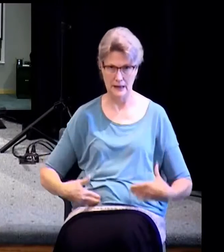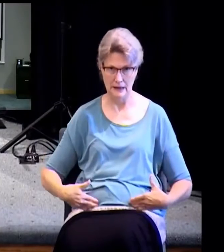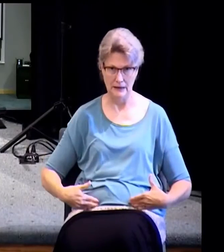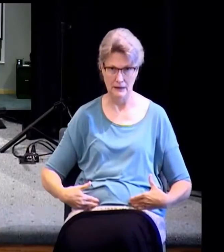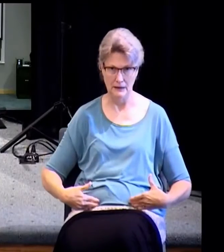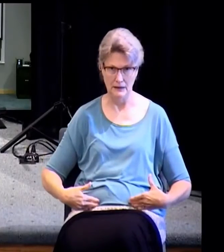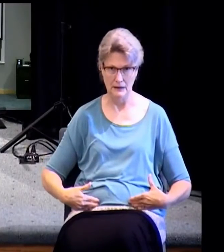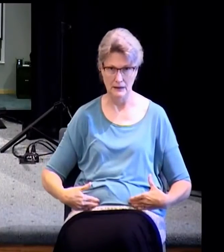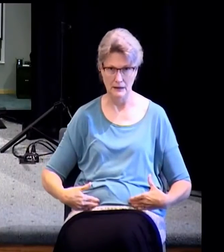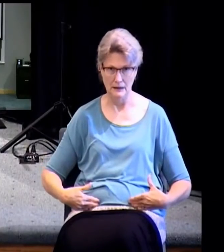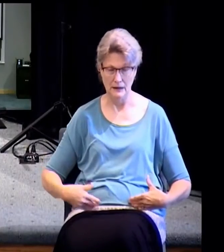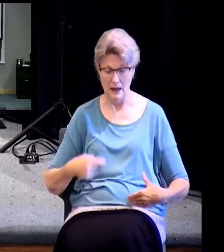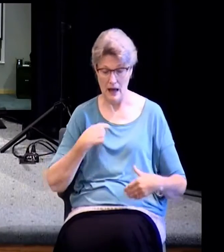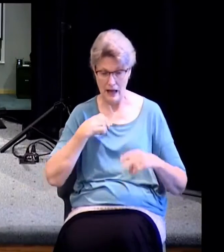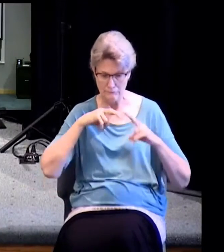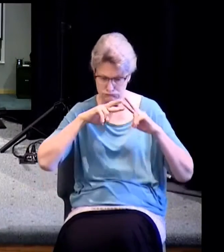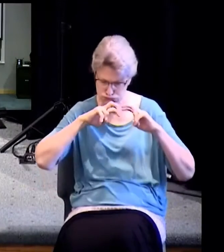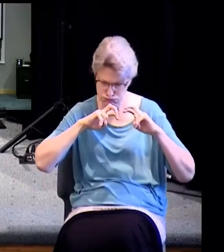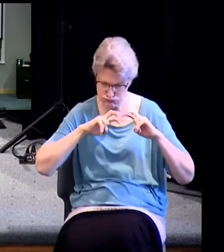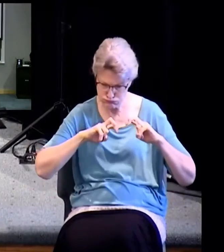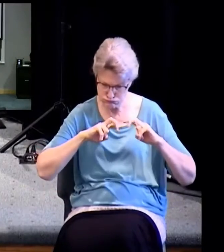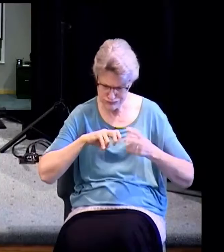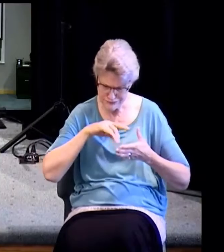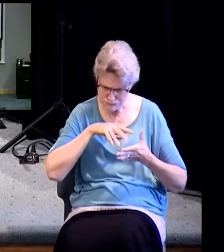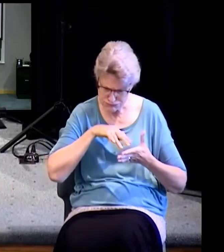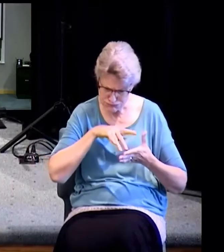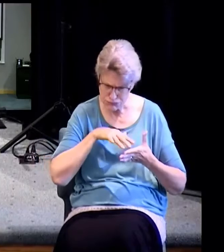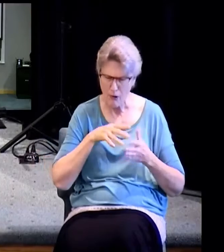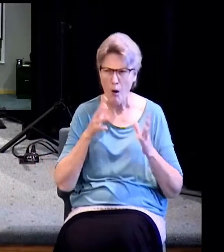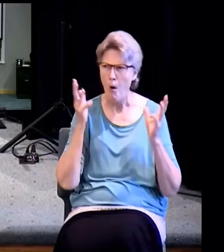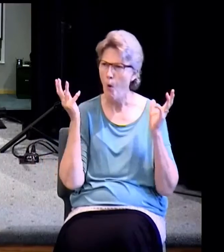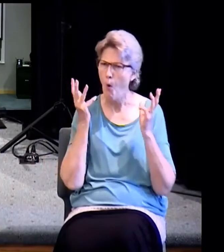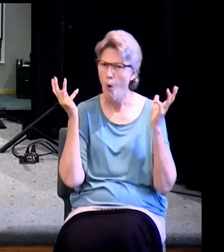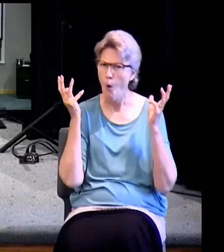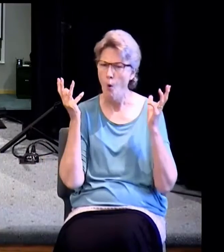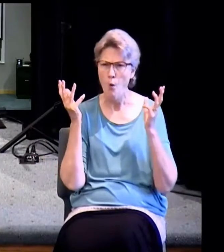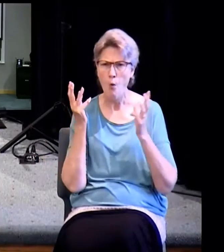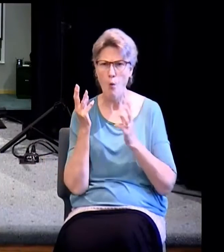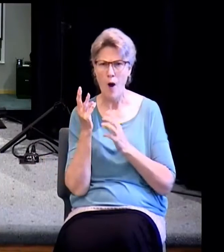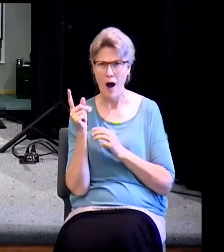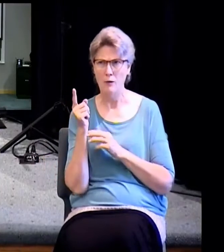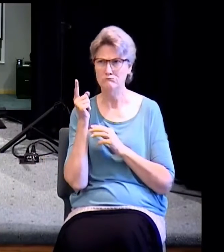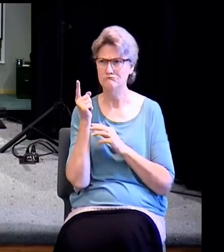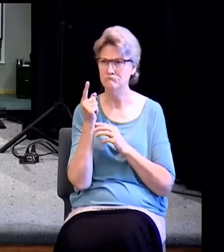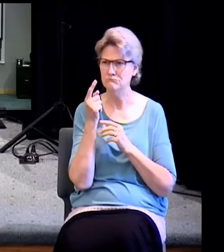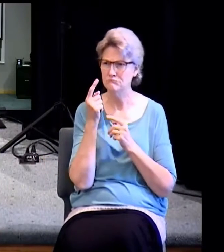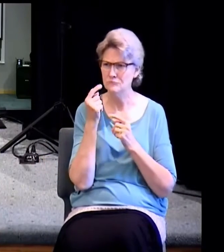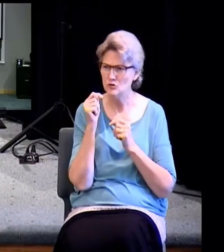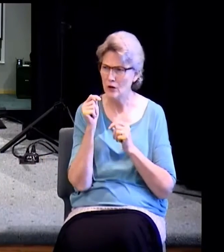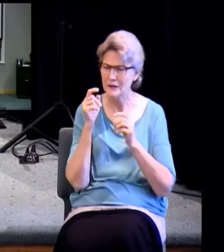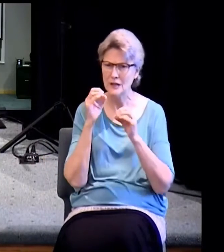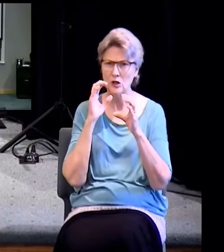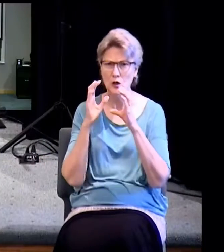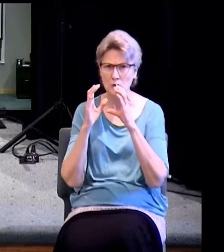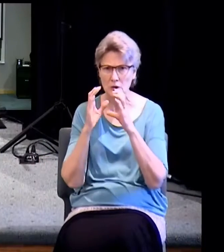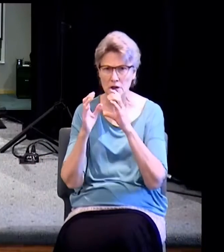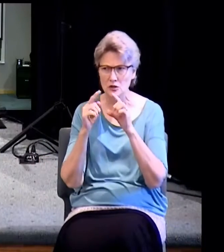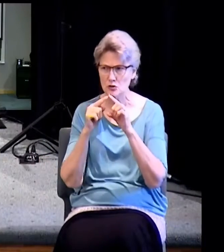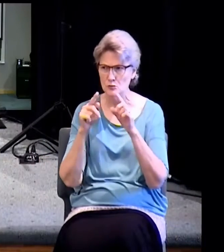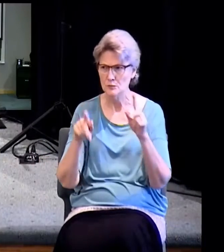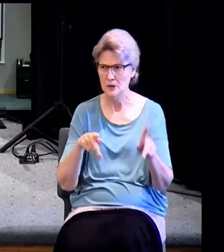I went further and did a bunch of study on this, and it's amazing what he was trying to communicate to